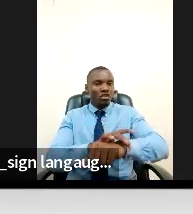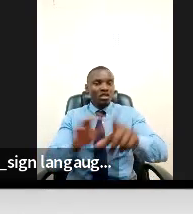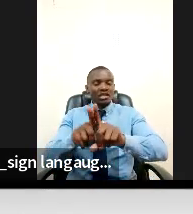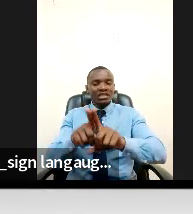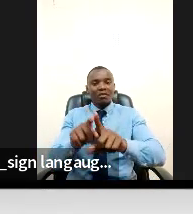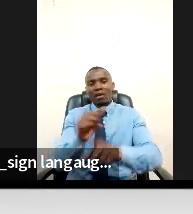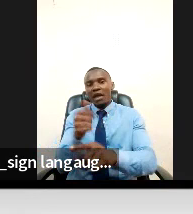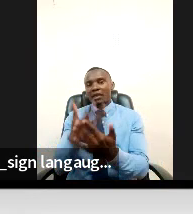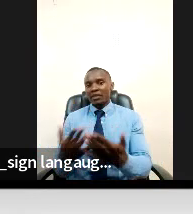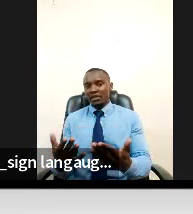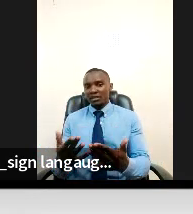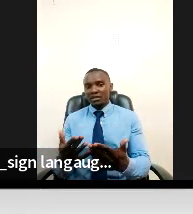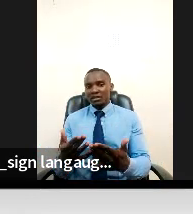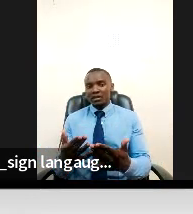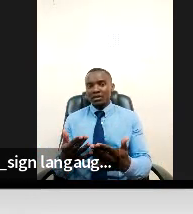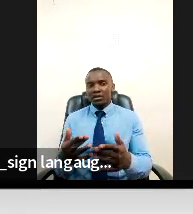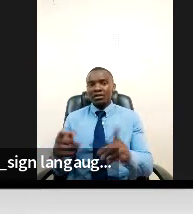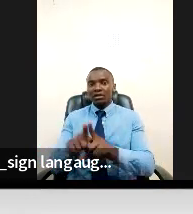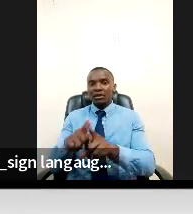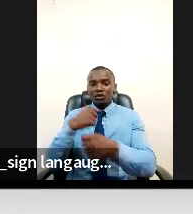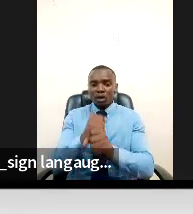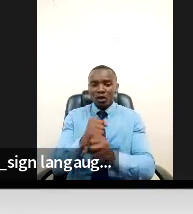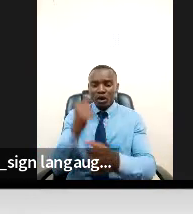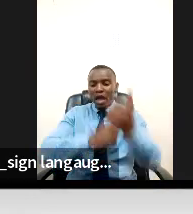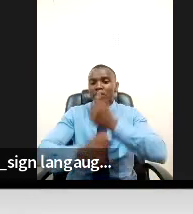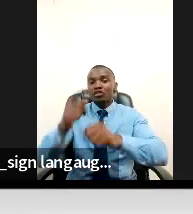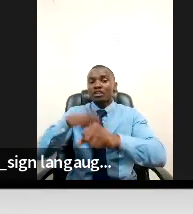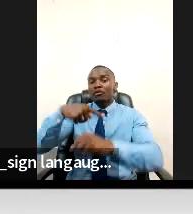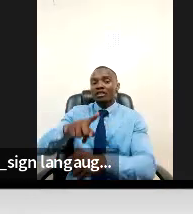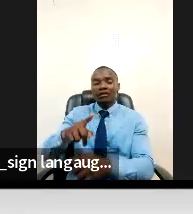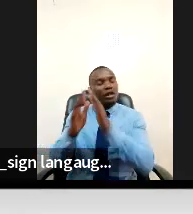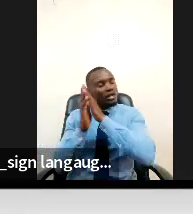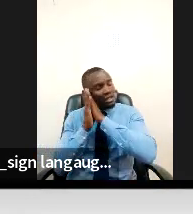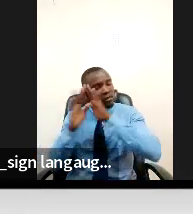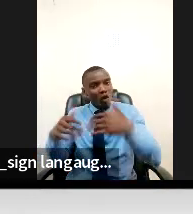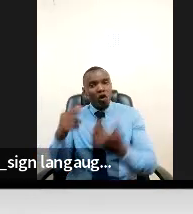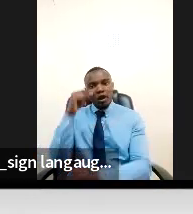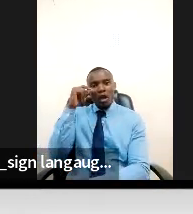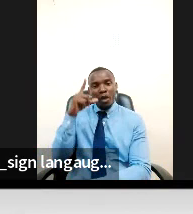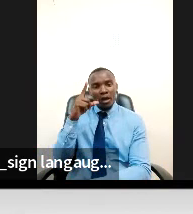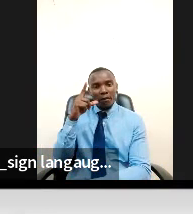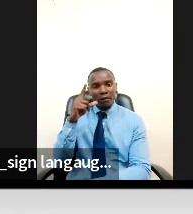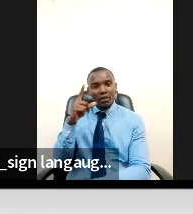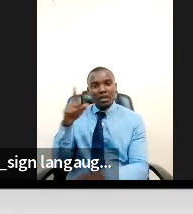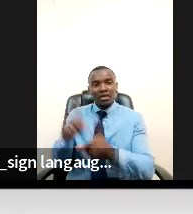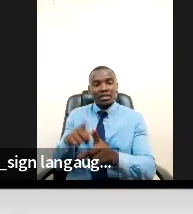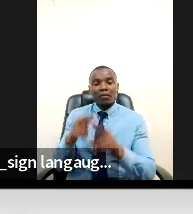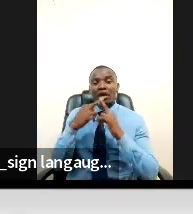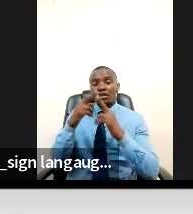smartphone to automate actions when you fall asleep or wake up. The results are improved